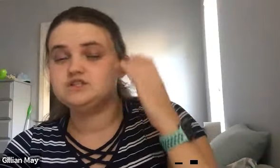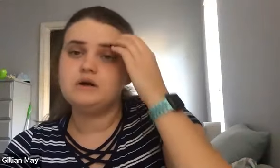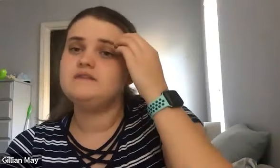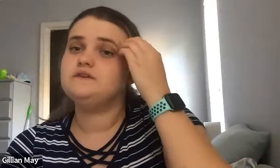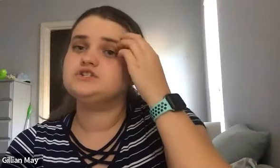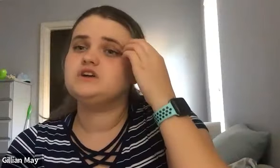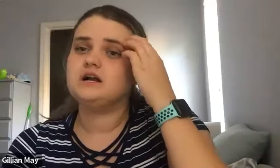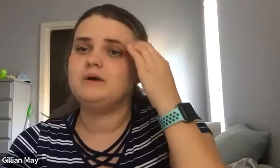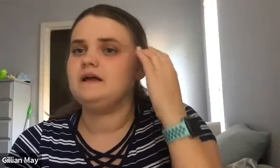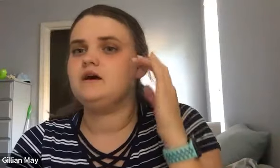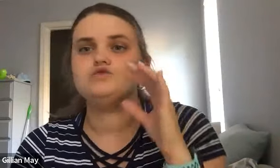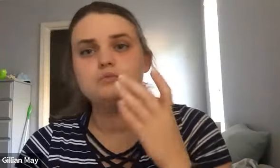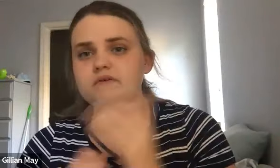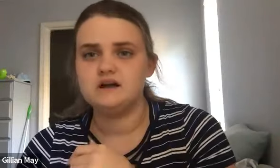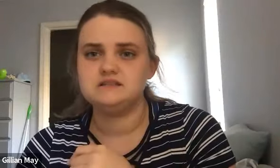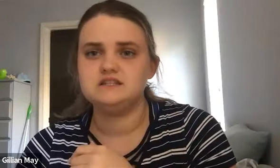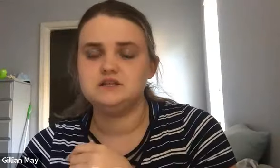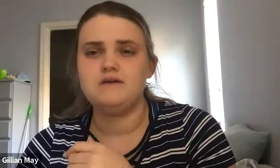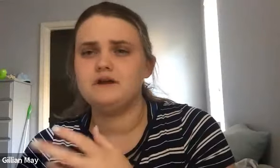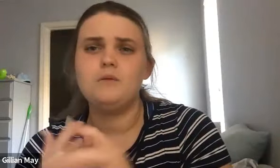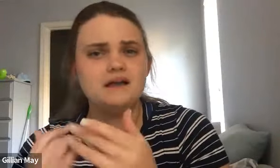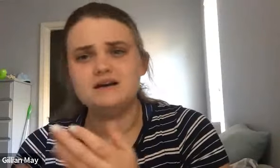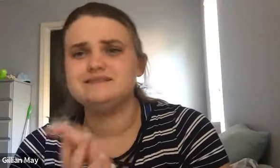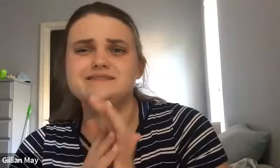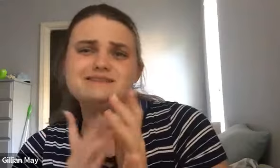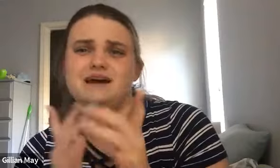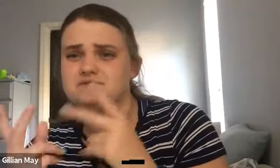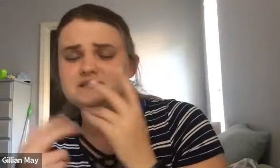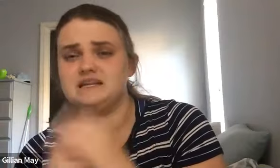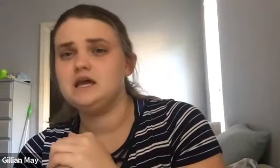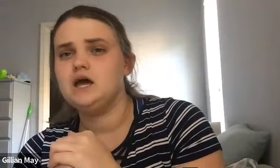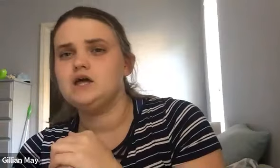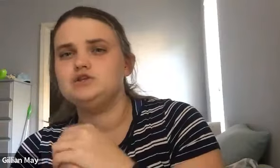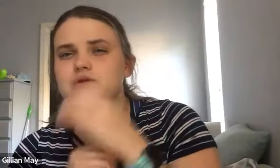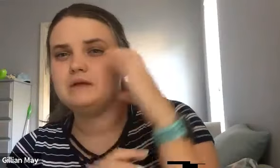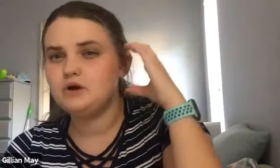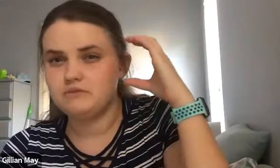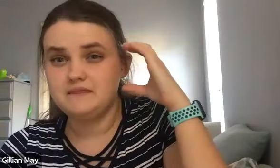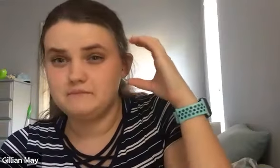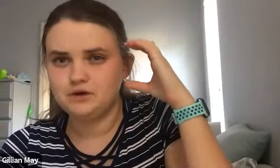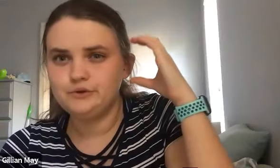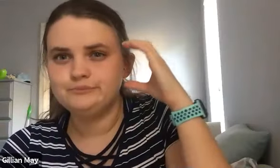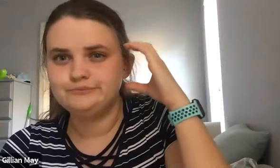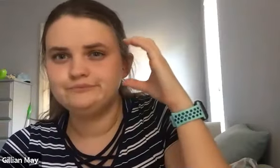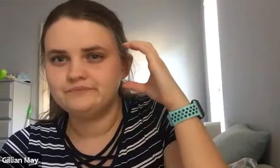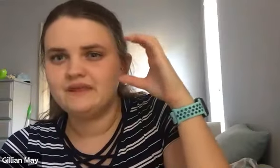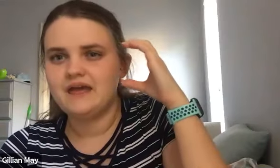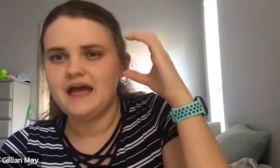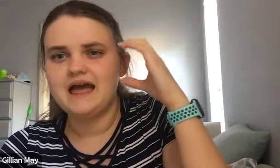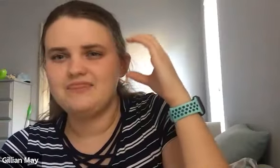So if you're just talking about like a group of cousins that you have, like all my cousins I was visiting, you can put it right in the middle. And